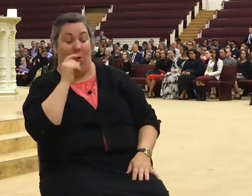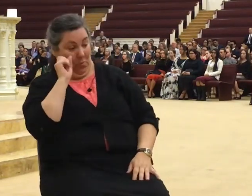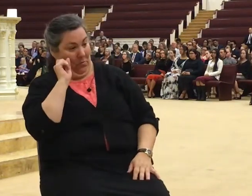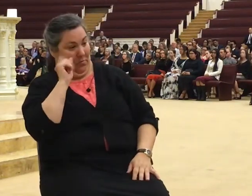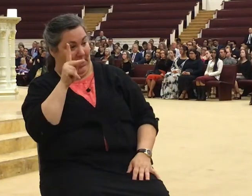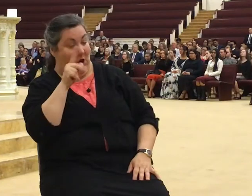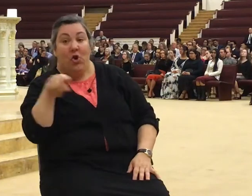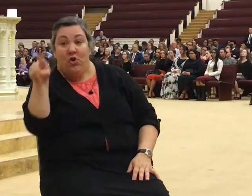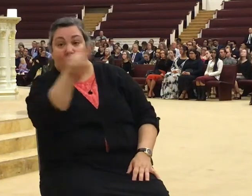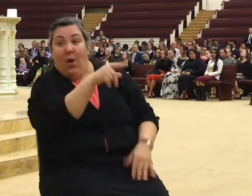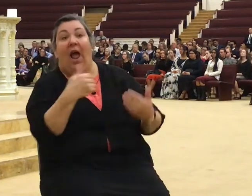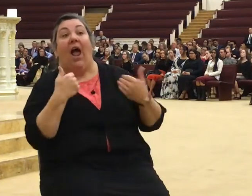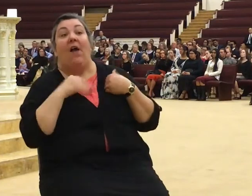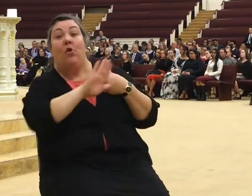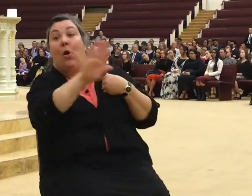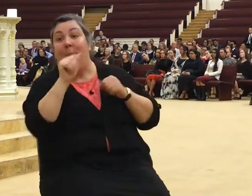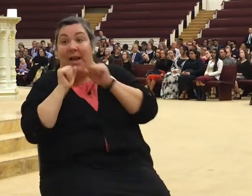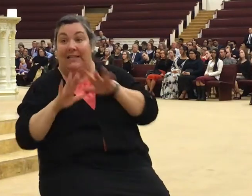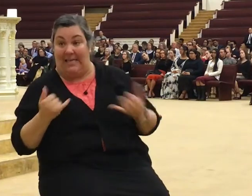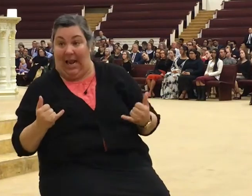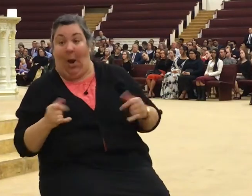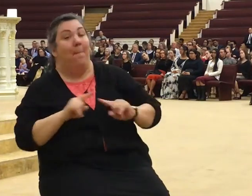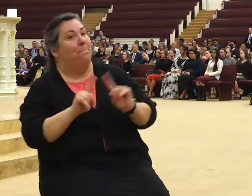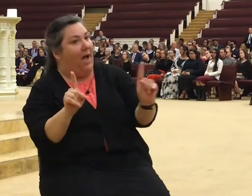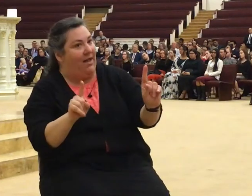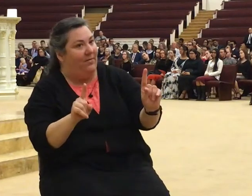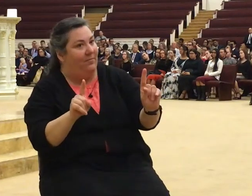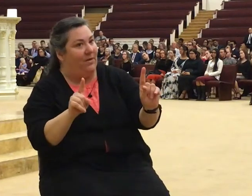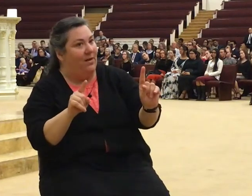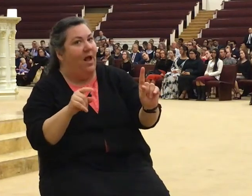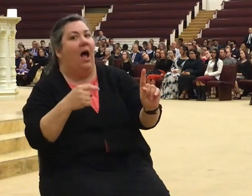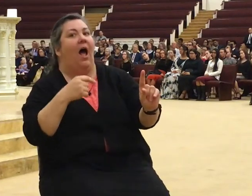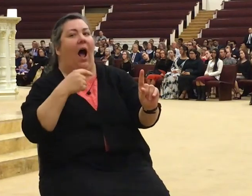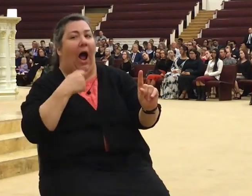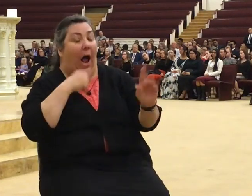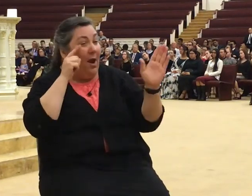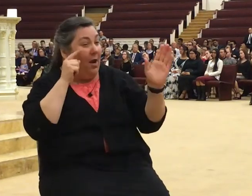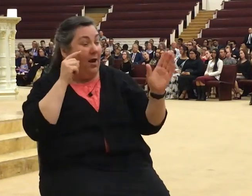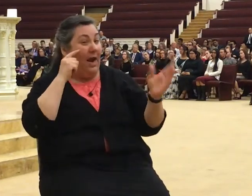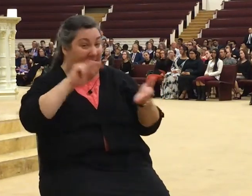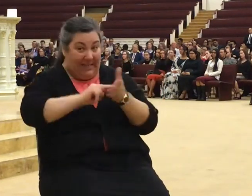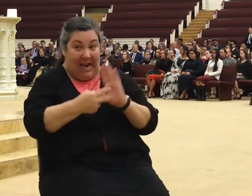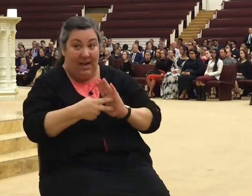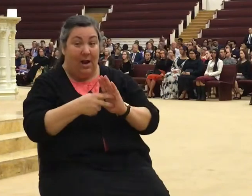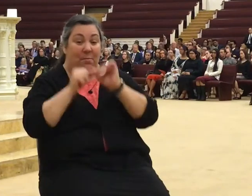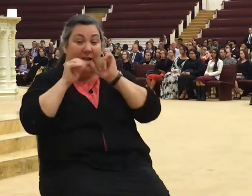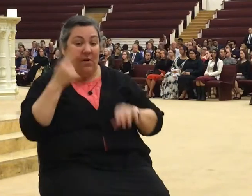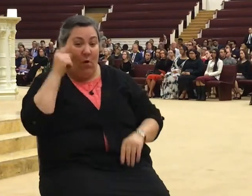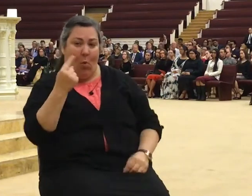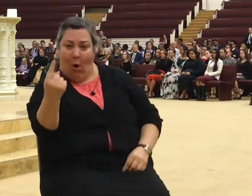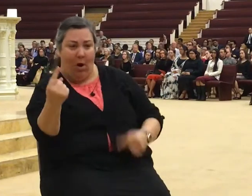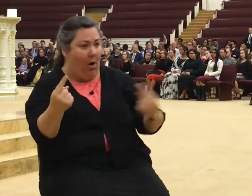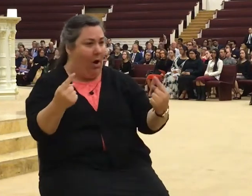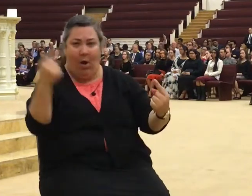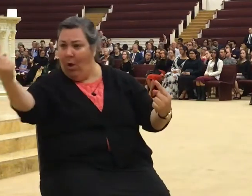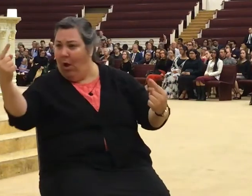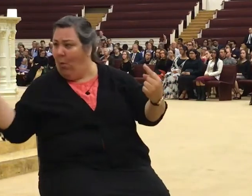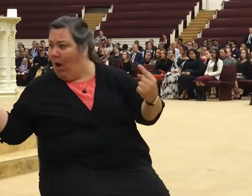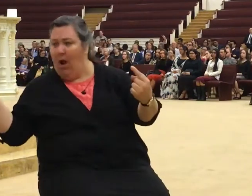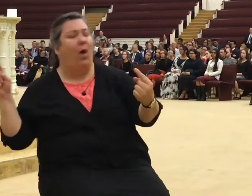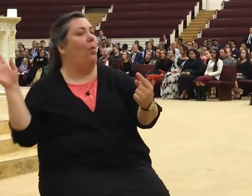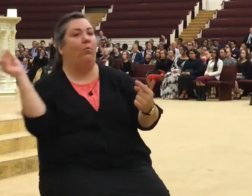your favor, you got your blessing, but I never intended to be for one guy over here, one guy over there, one girl over there, and one girl